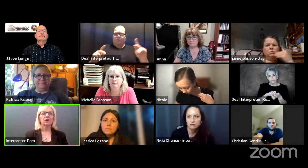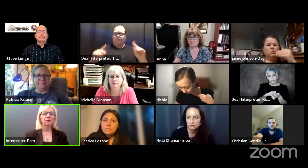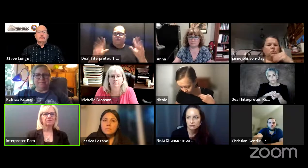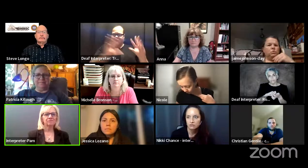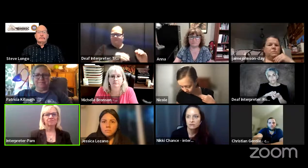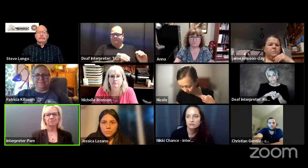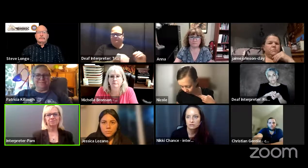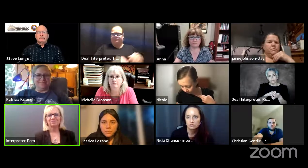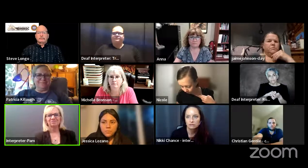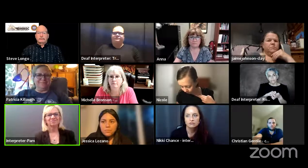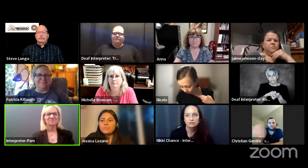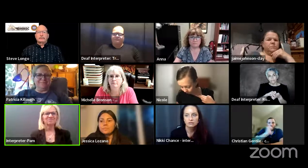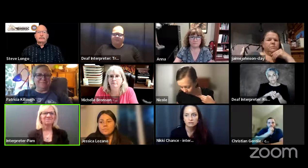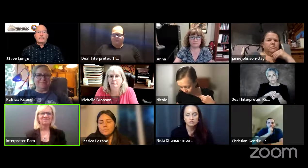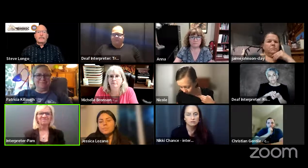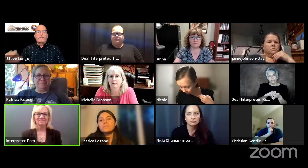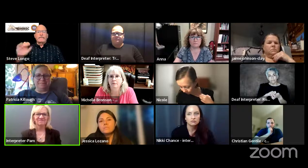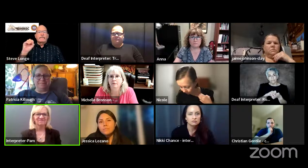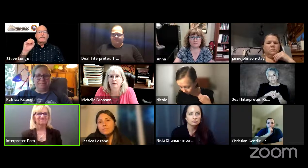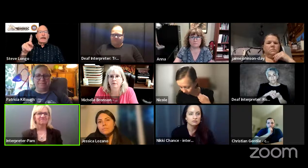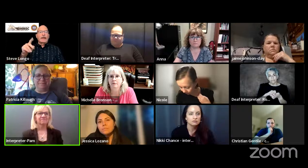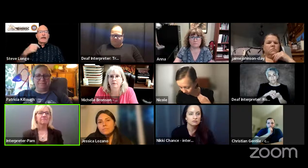There we go.